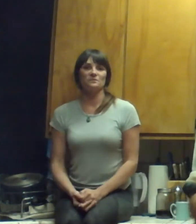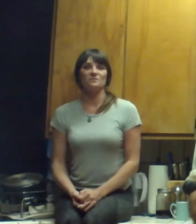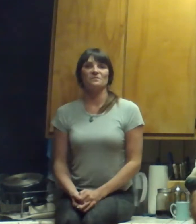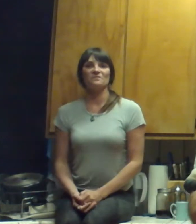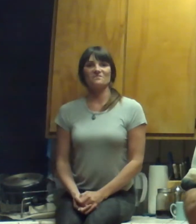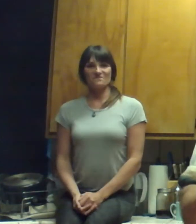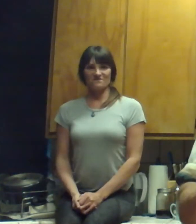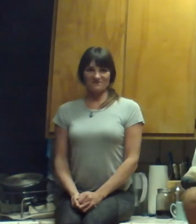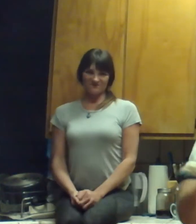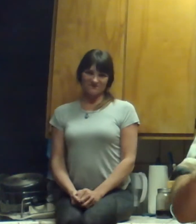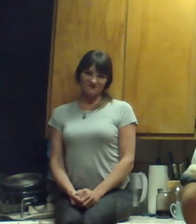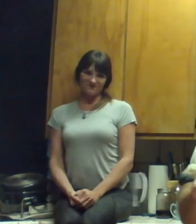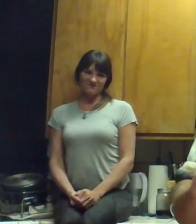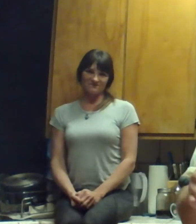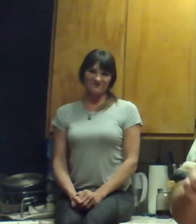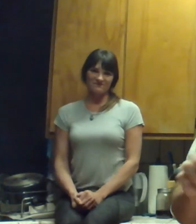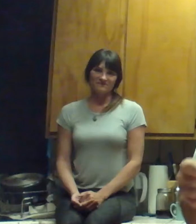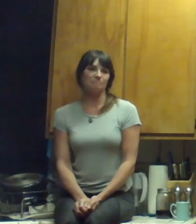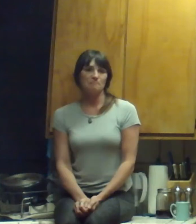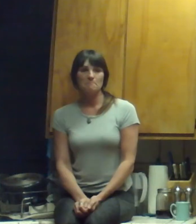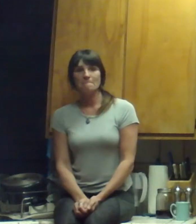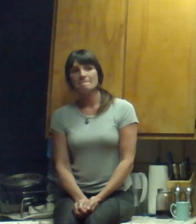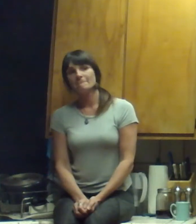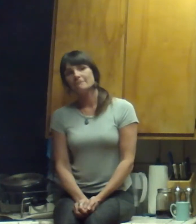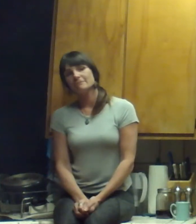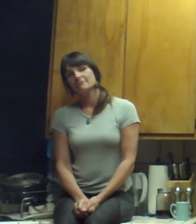cutting corners.